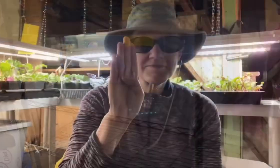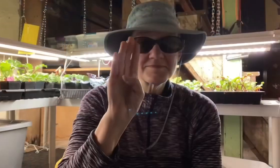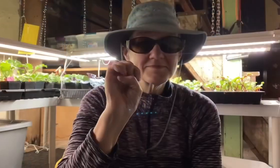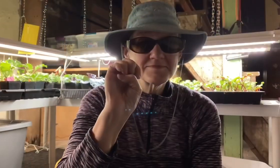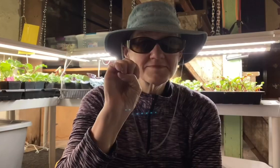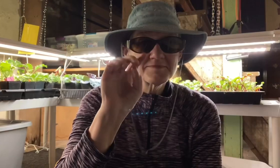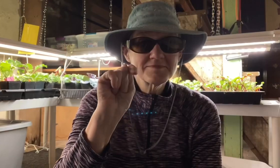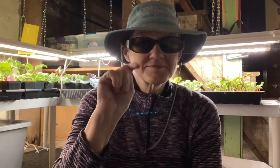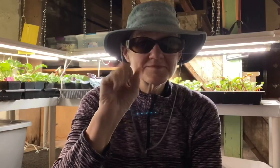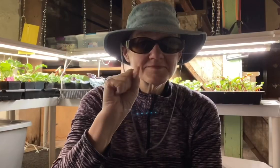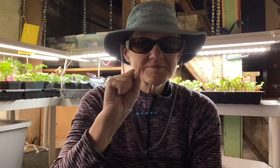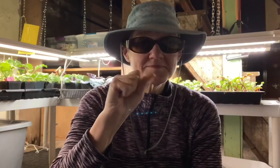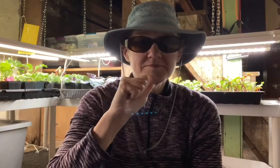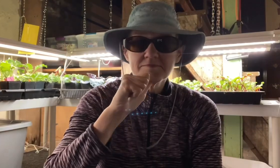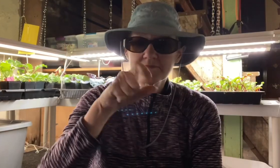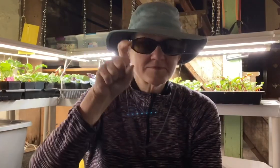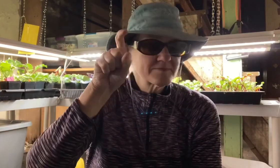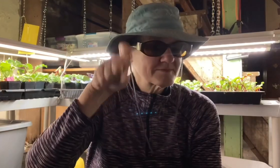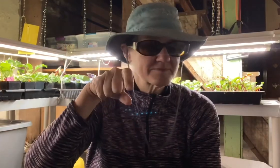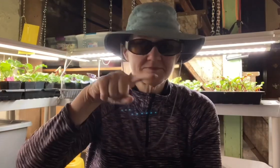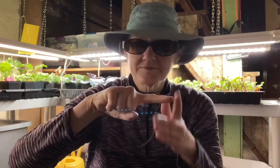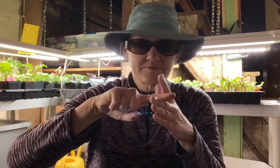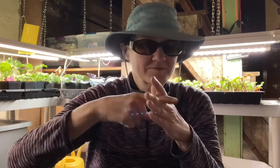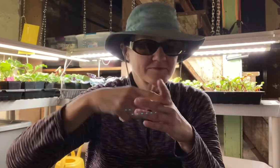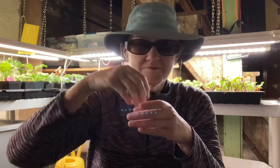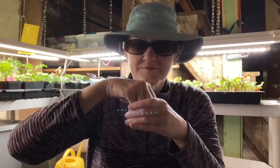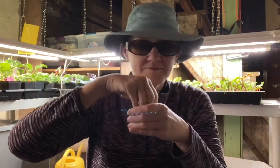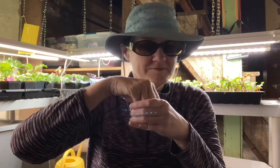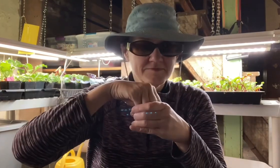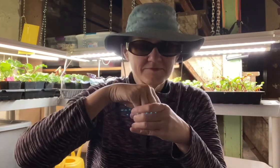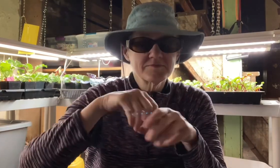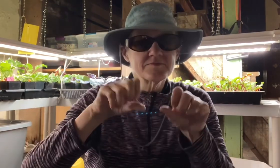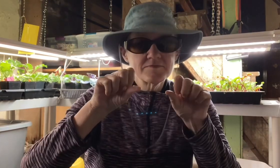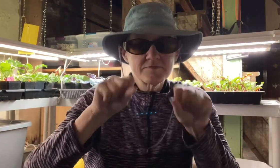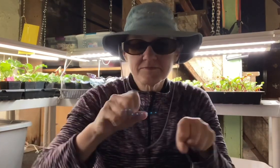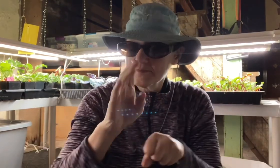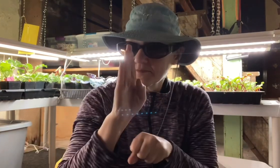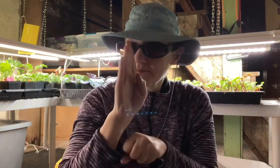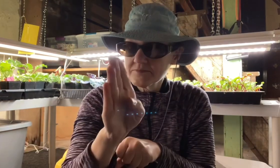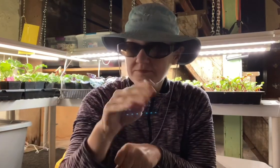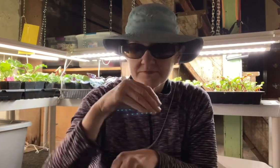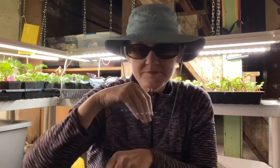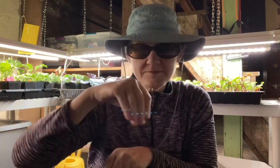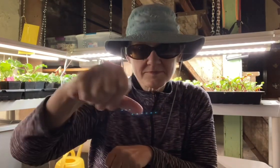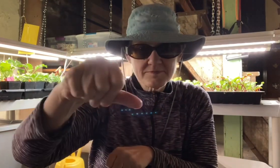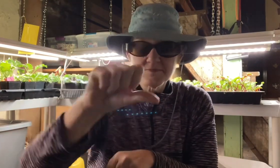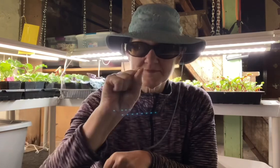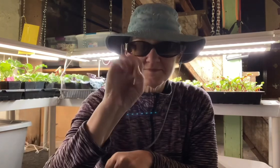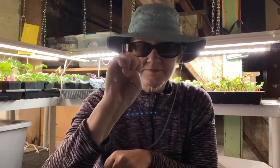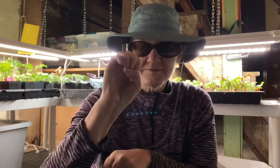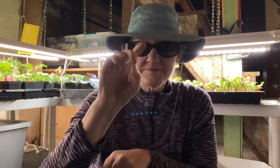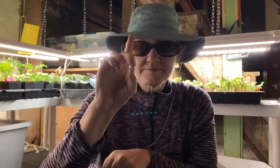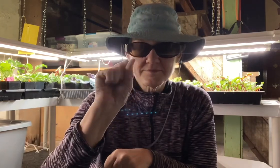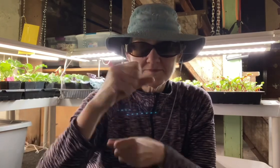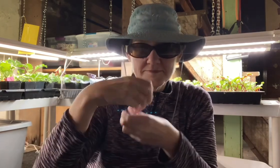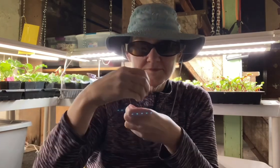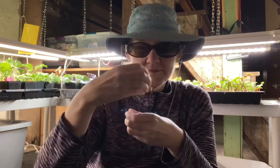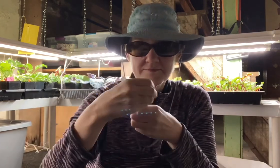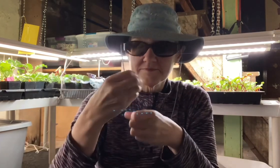Now beets don't need to be started indoors. You can direct sow seeds in your garden 4